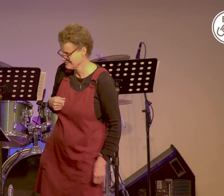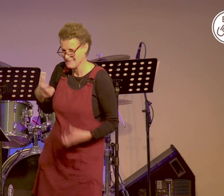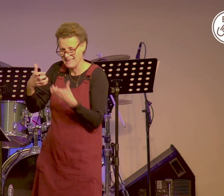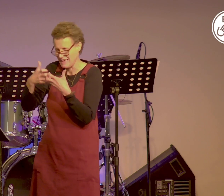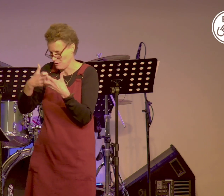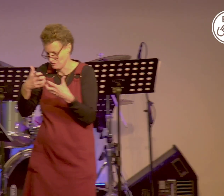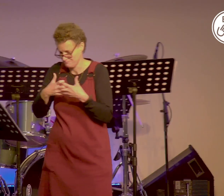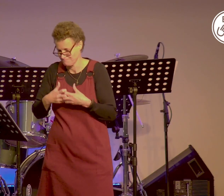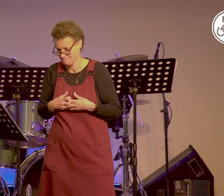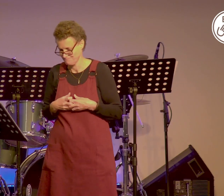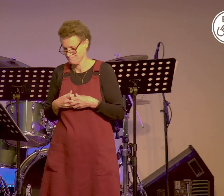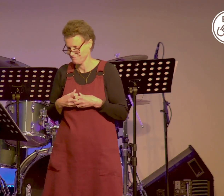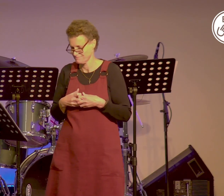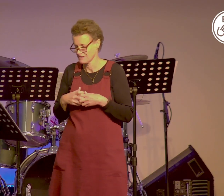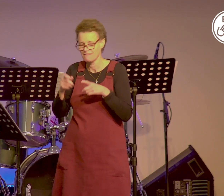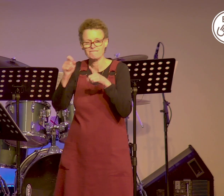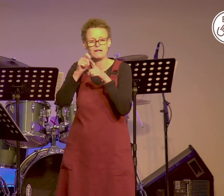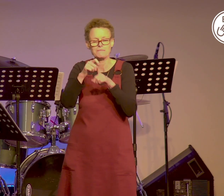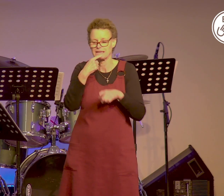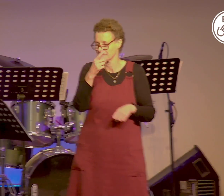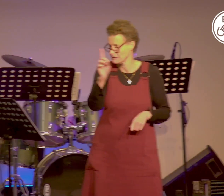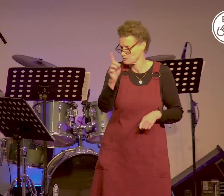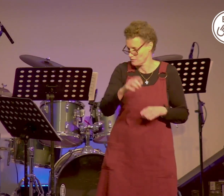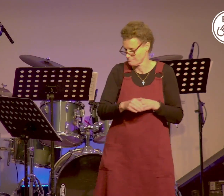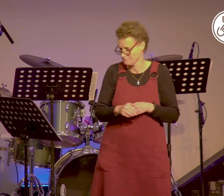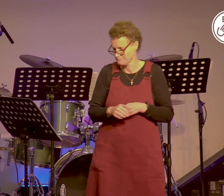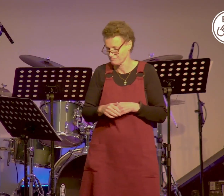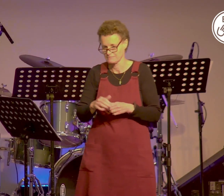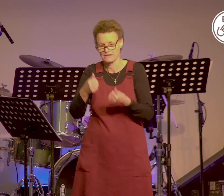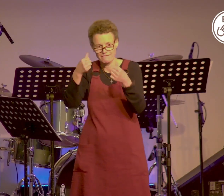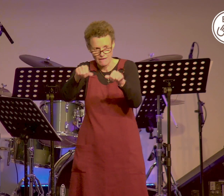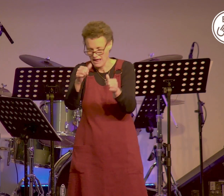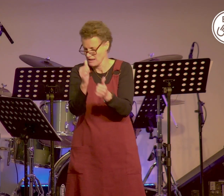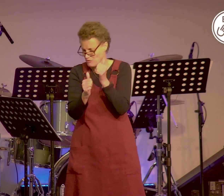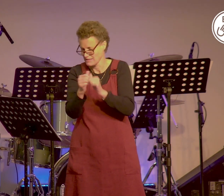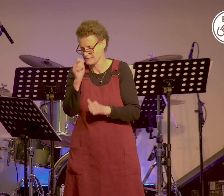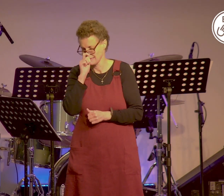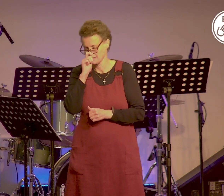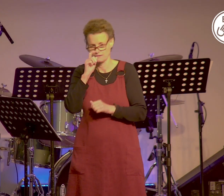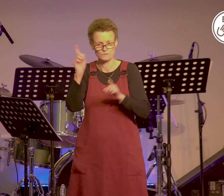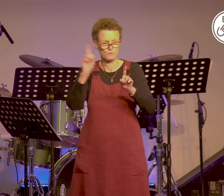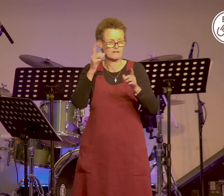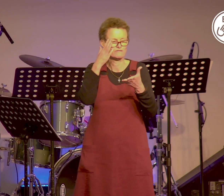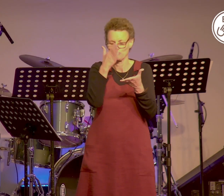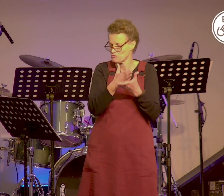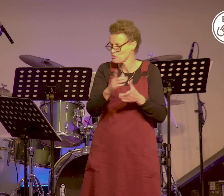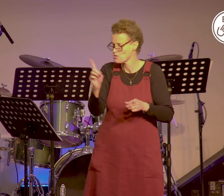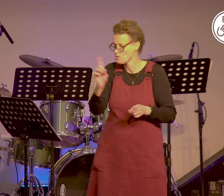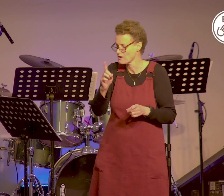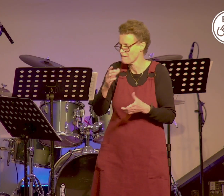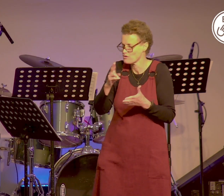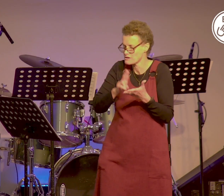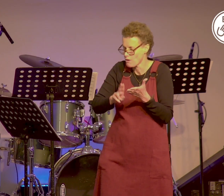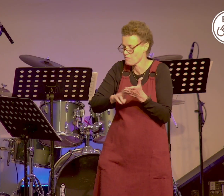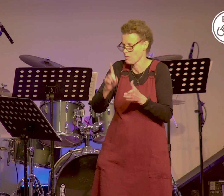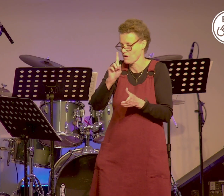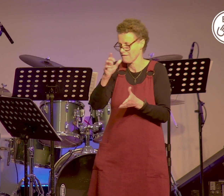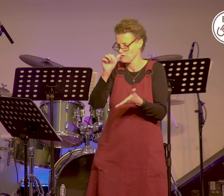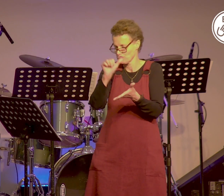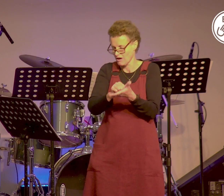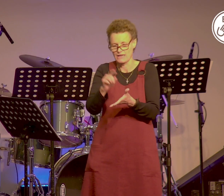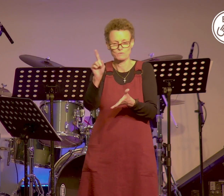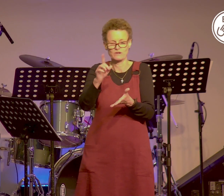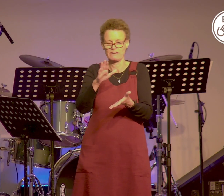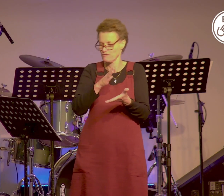on God. He's there. He's always there. Philippians 4:8 says,